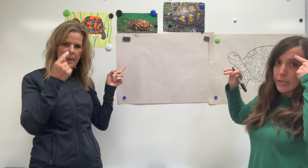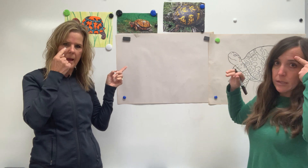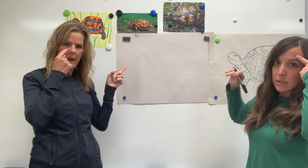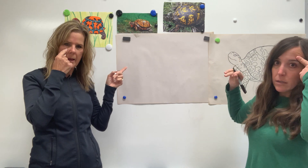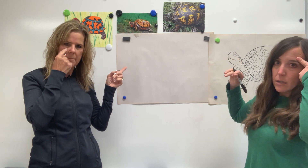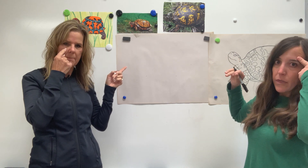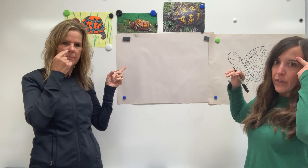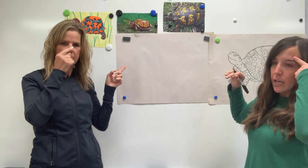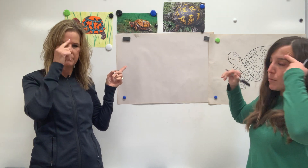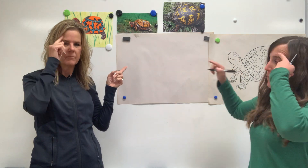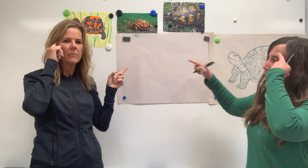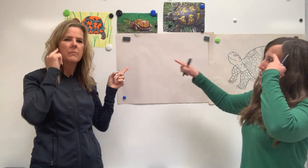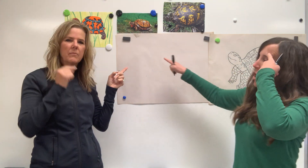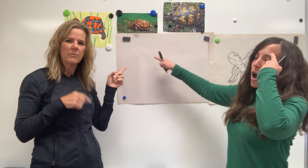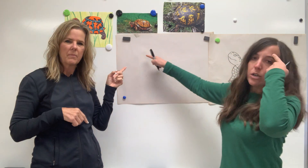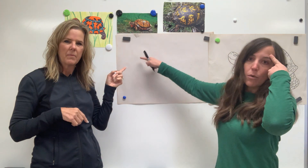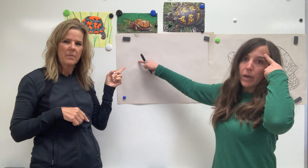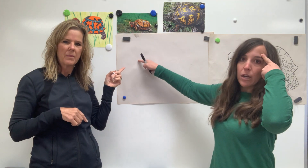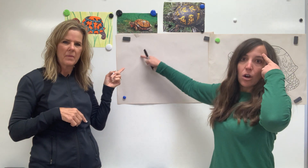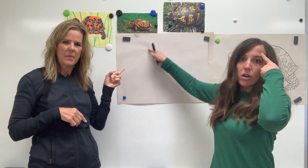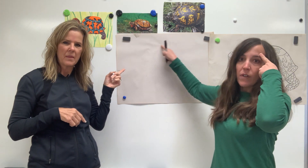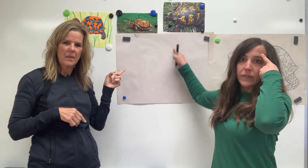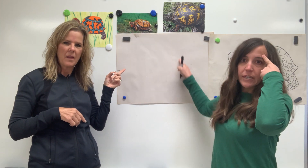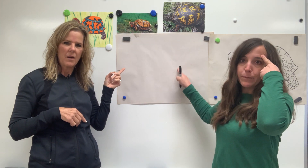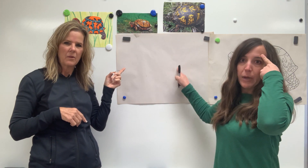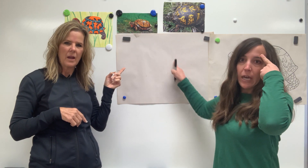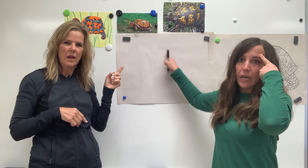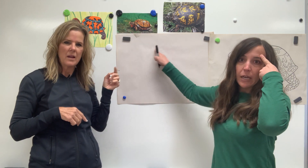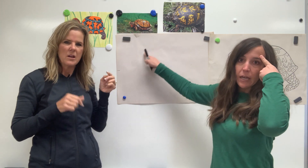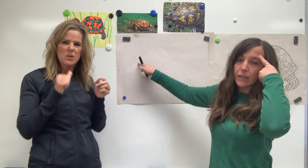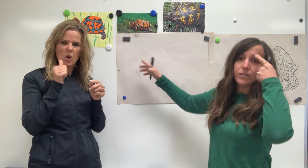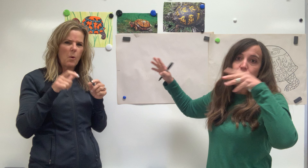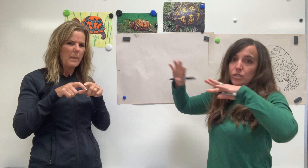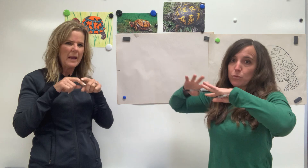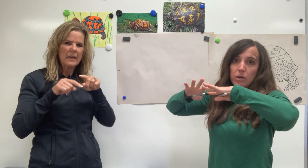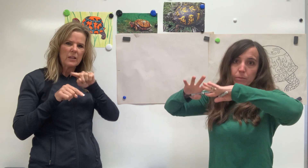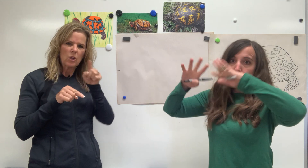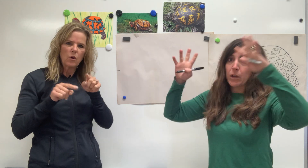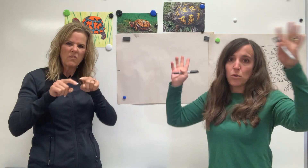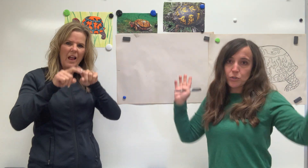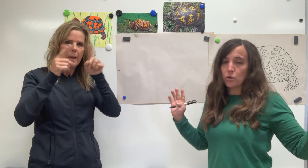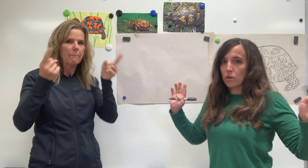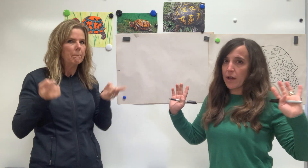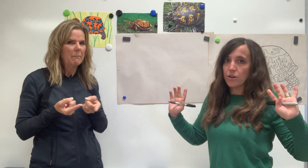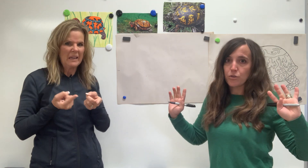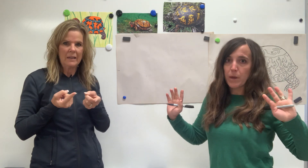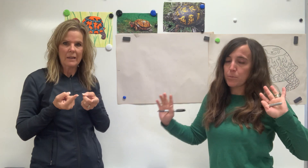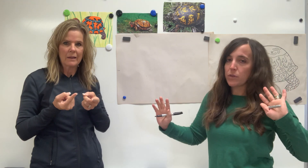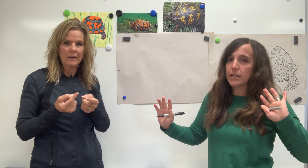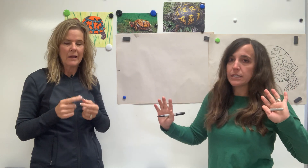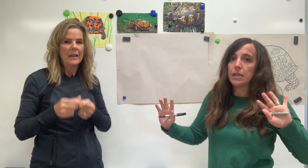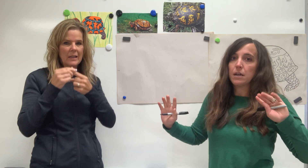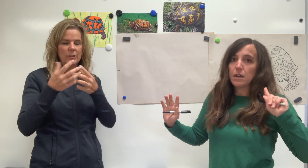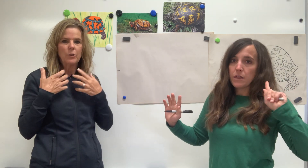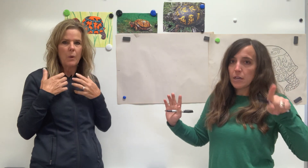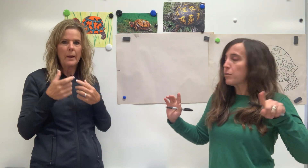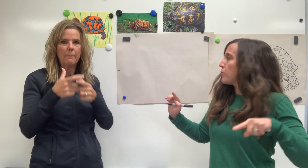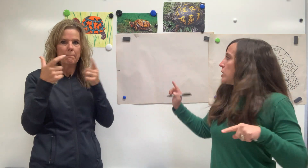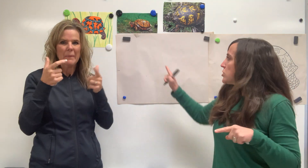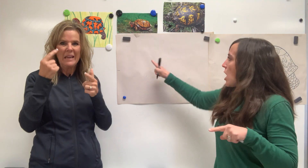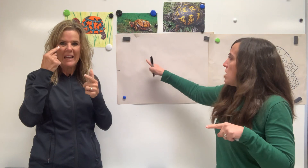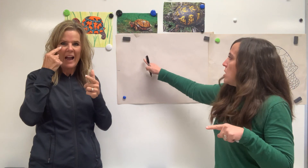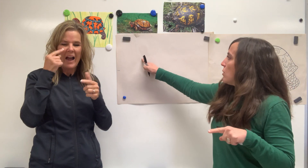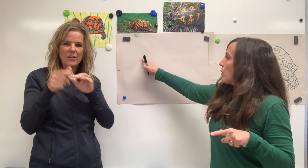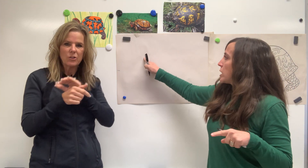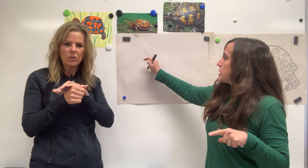like always, think before you draw. Don't make a curved line this big unless you just want a big old turtle eye on your paper and that's it. Think